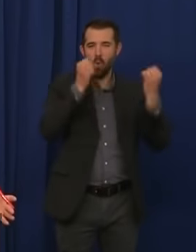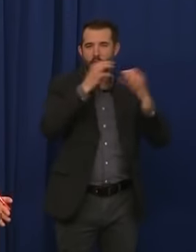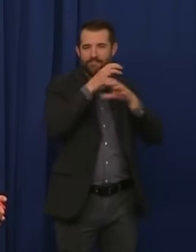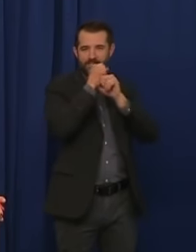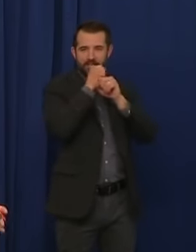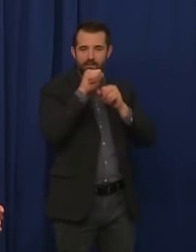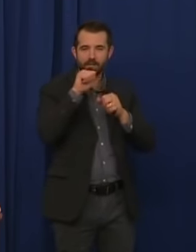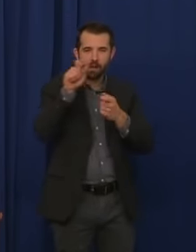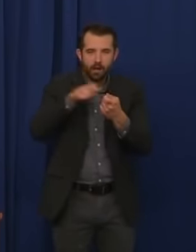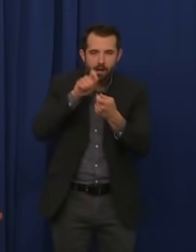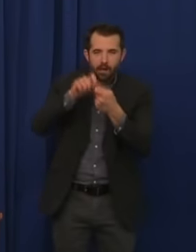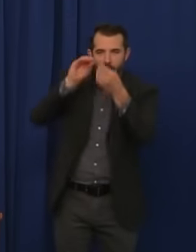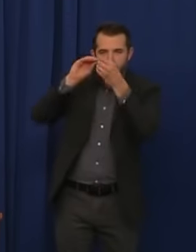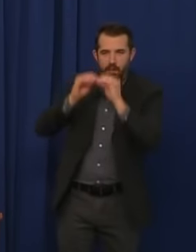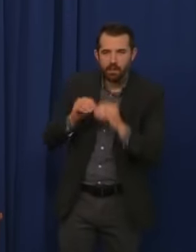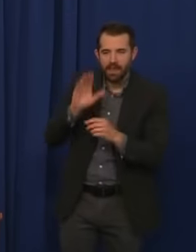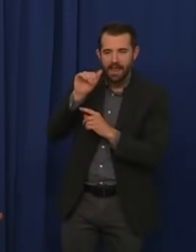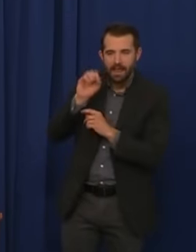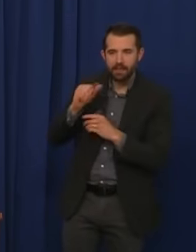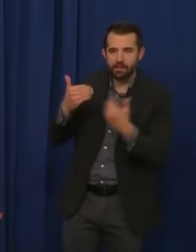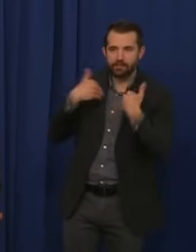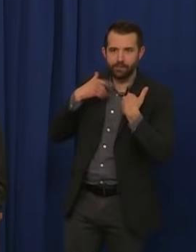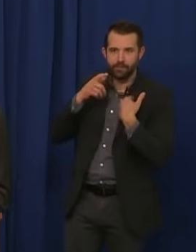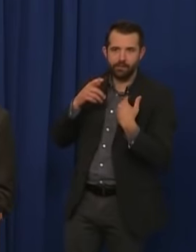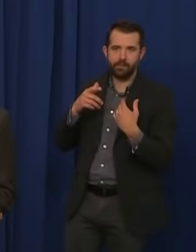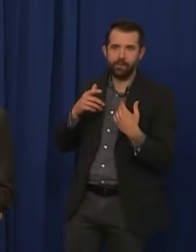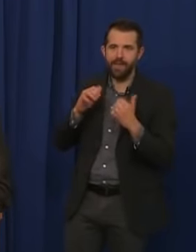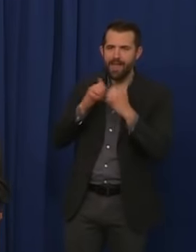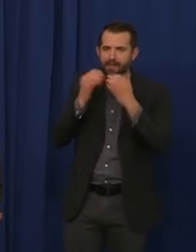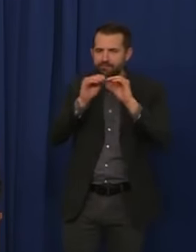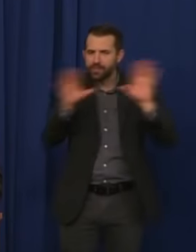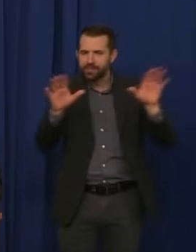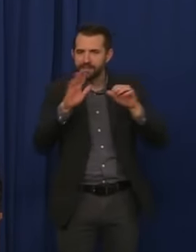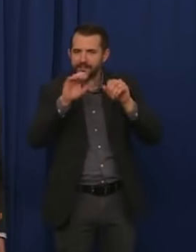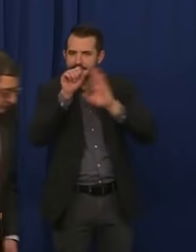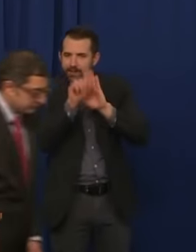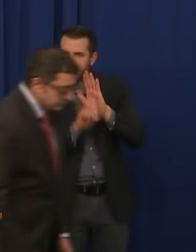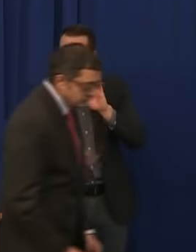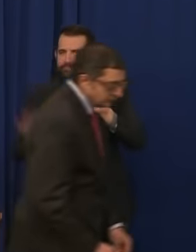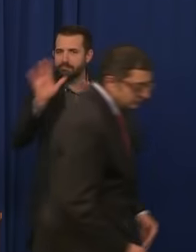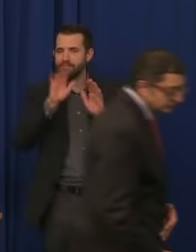it's more about the spread of them across the state. And then I'll turn it over to the governor. Thanks.